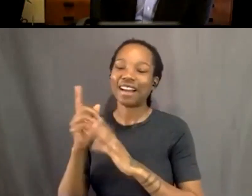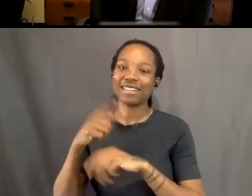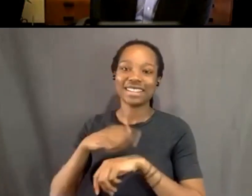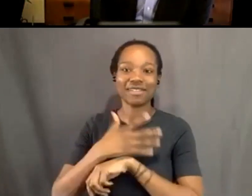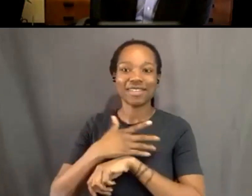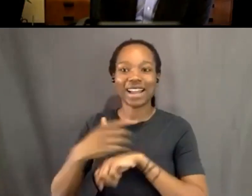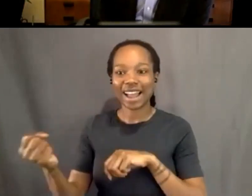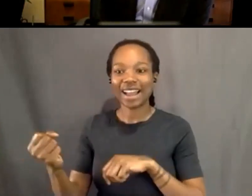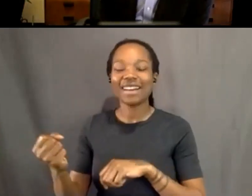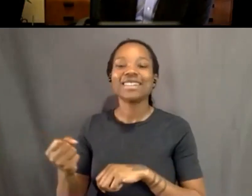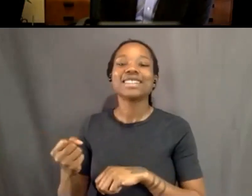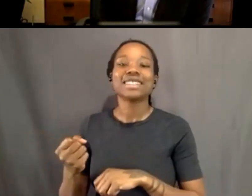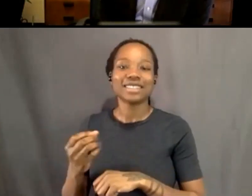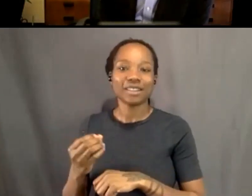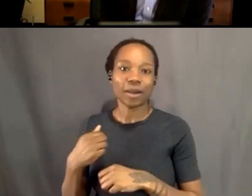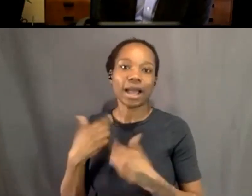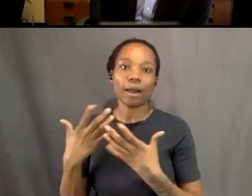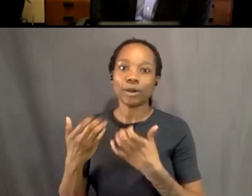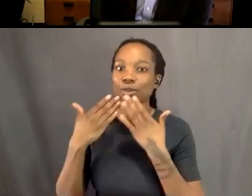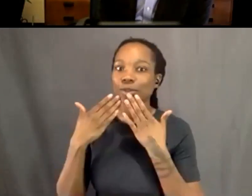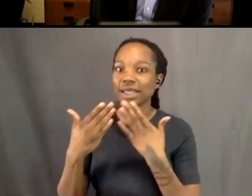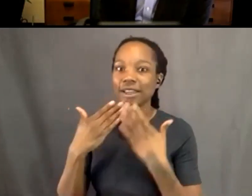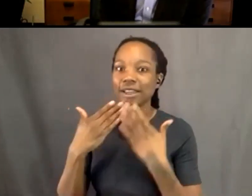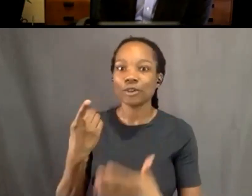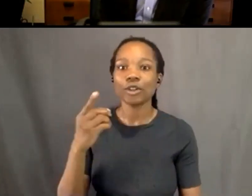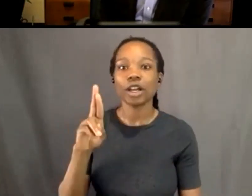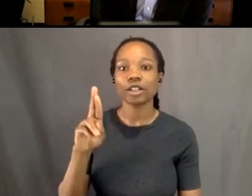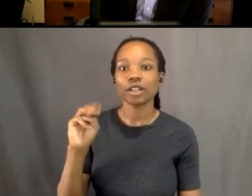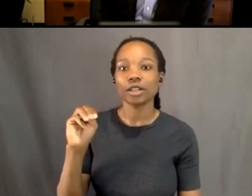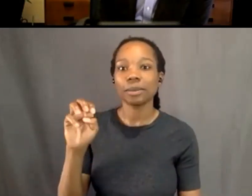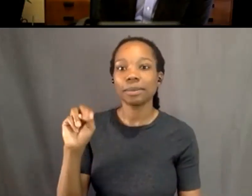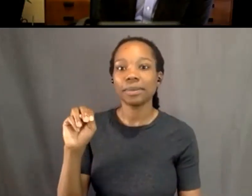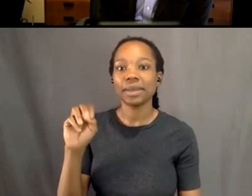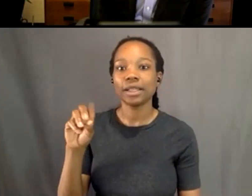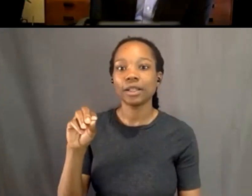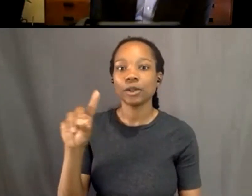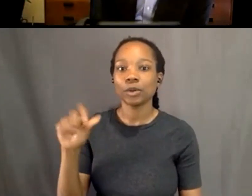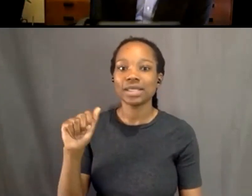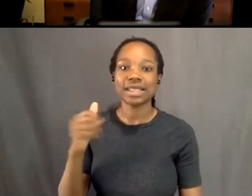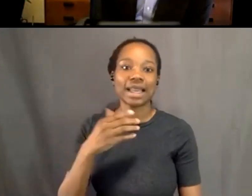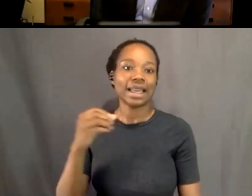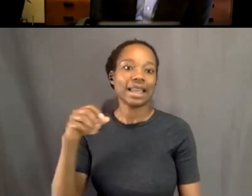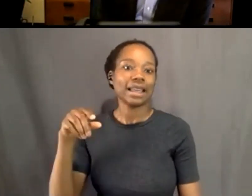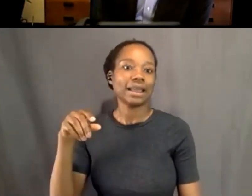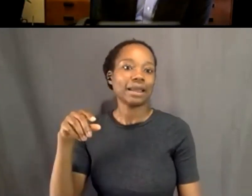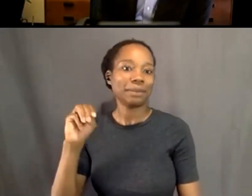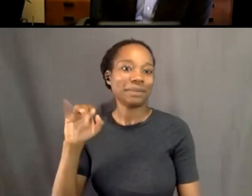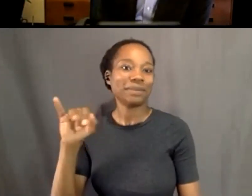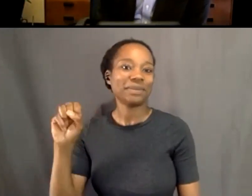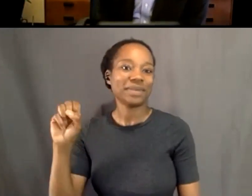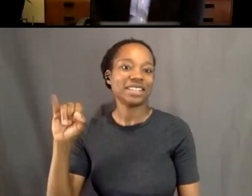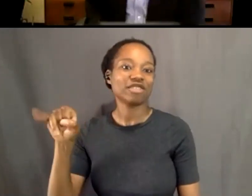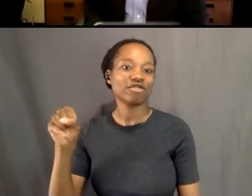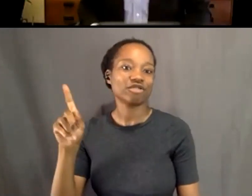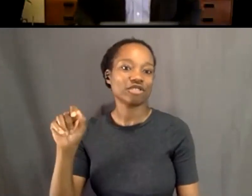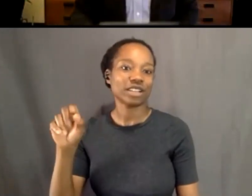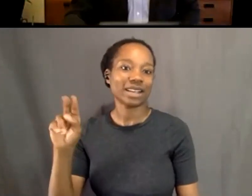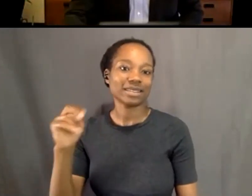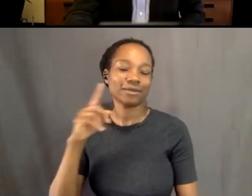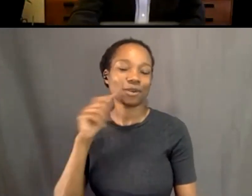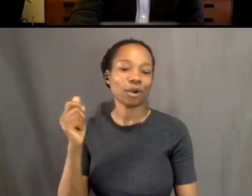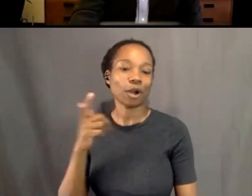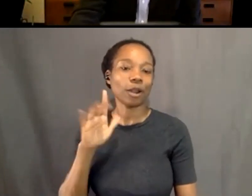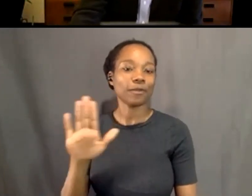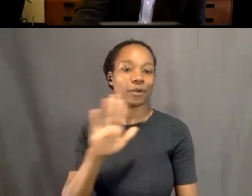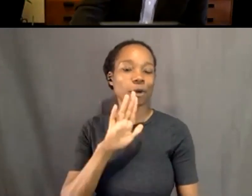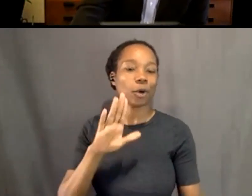you. I just want to thank you, Dr. Mendoza and Ms. Jackson, for all of the Thank work you. that you're doing right now in our community. It was